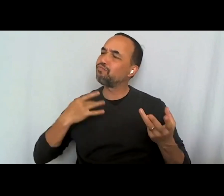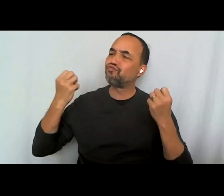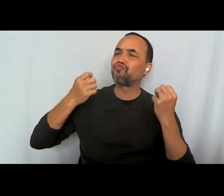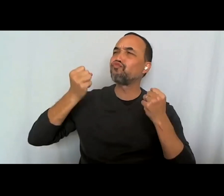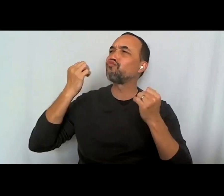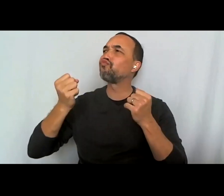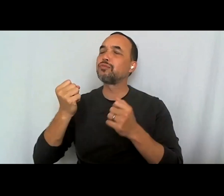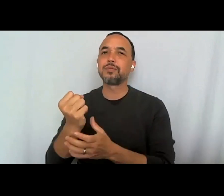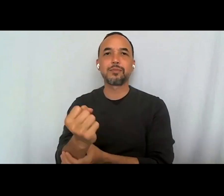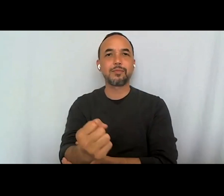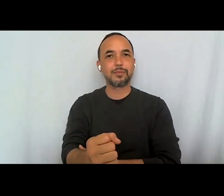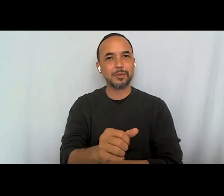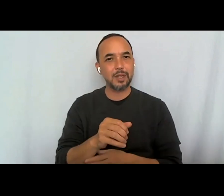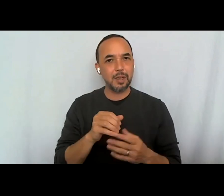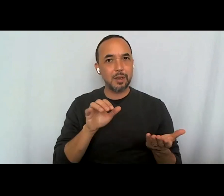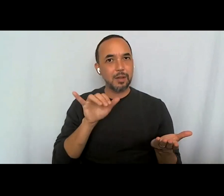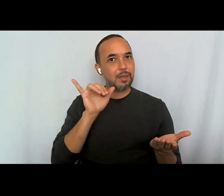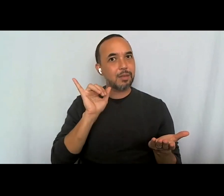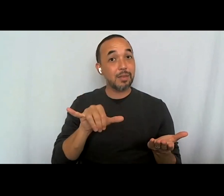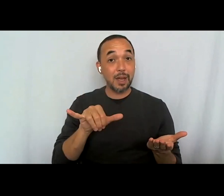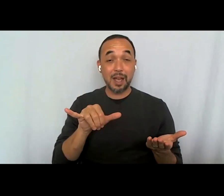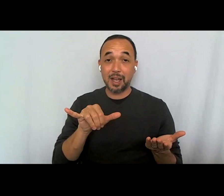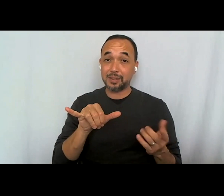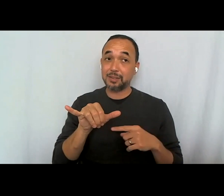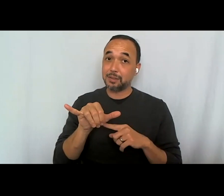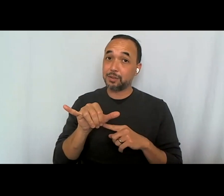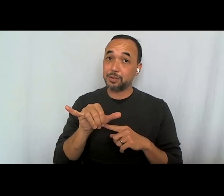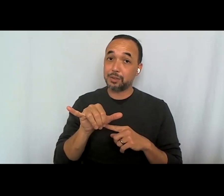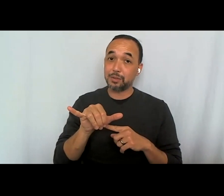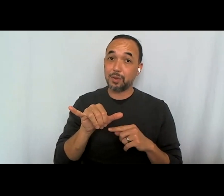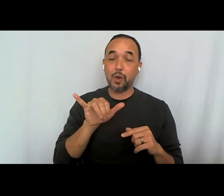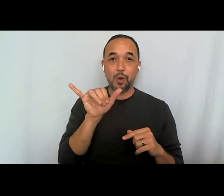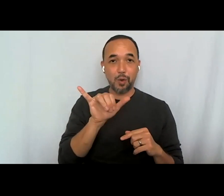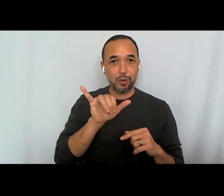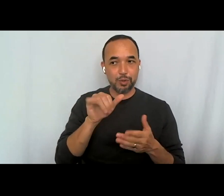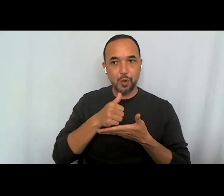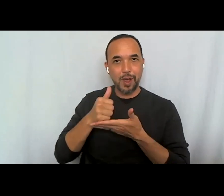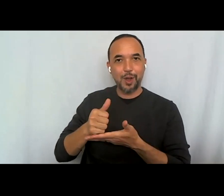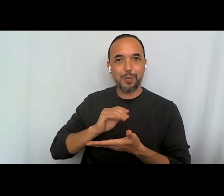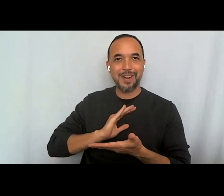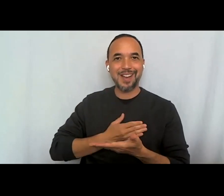I think has been also a great element for our youngest boy